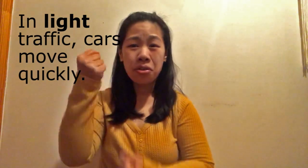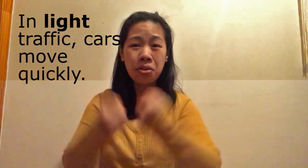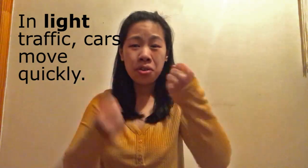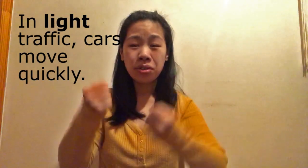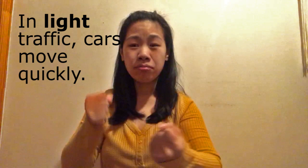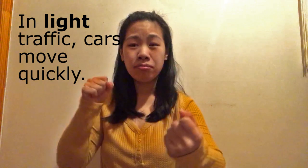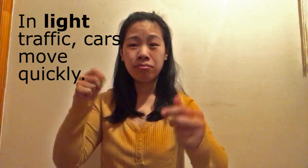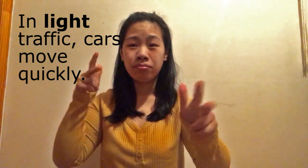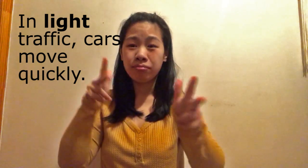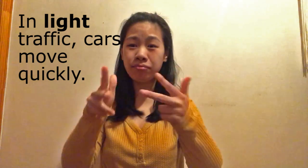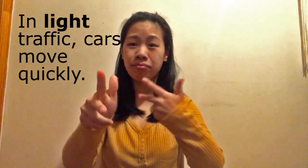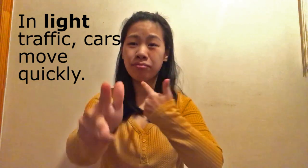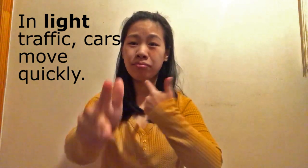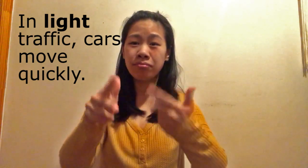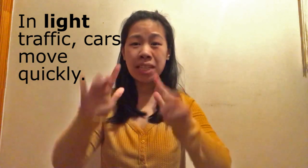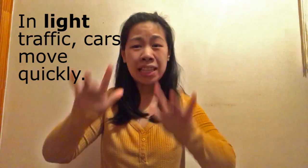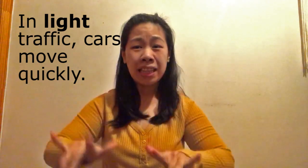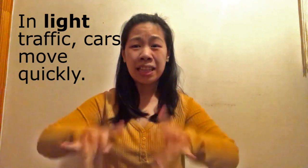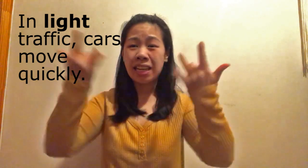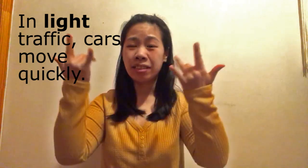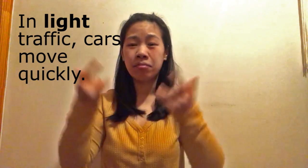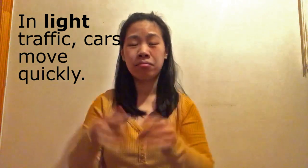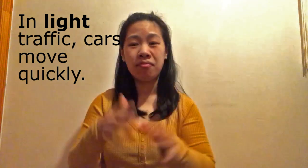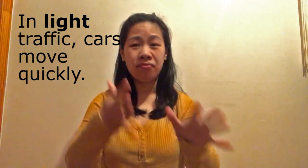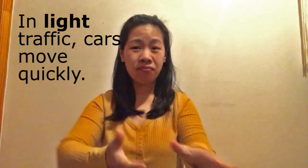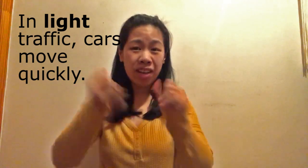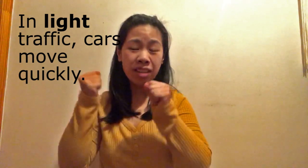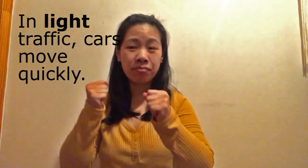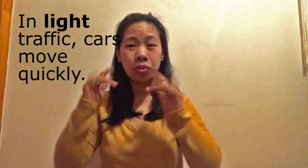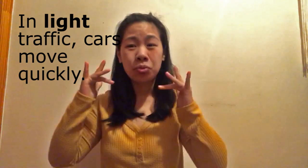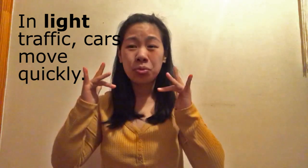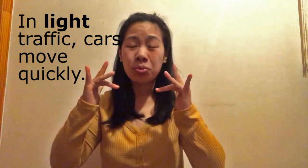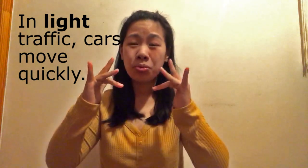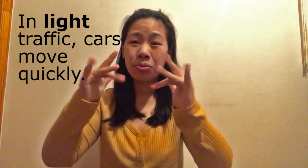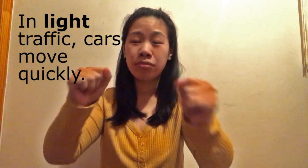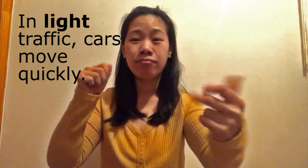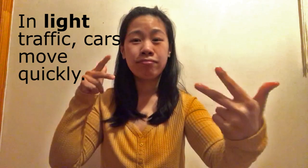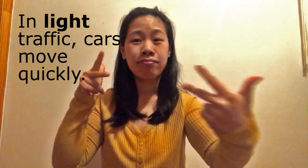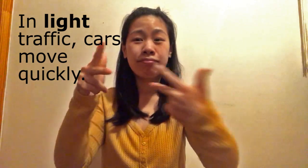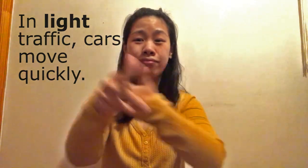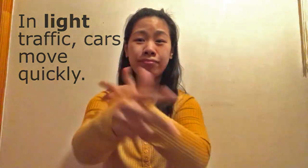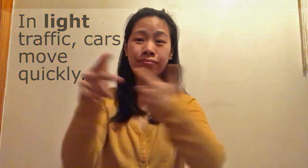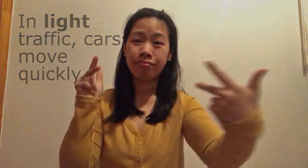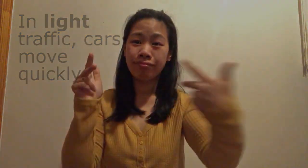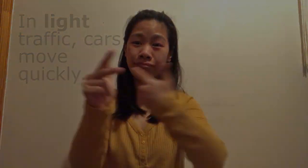there were few vehicles on the highway the traffic was light in both directions so the vehicles moved